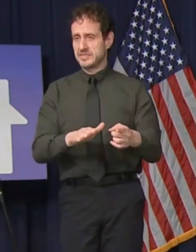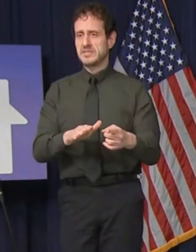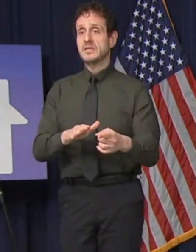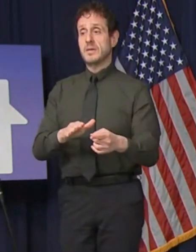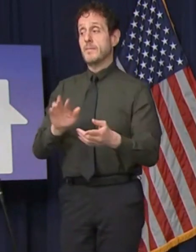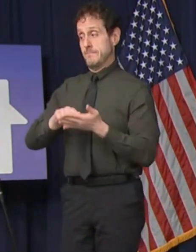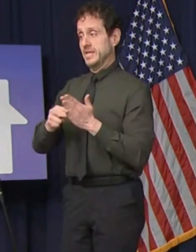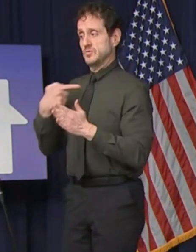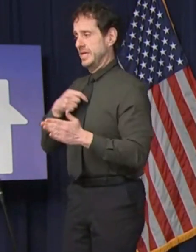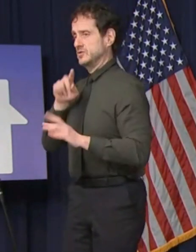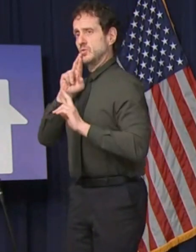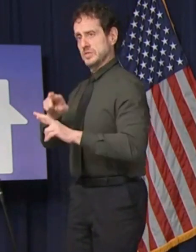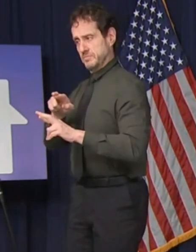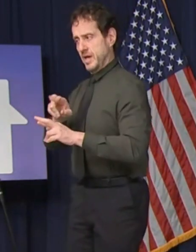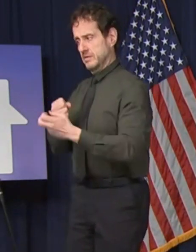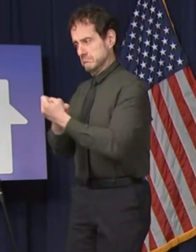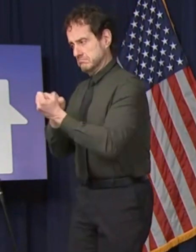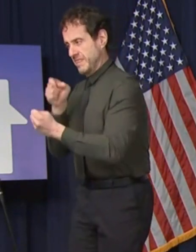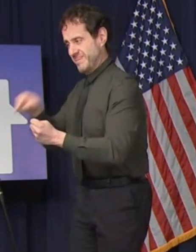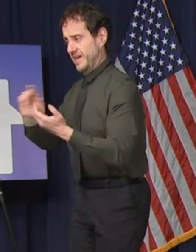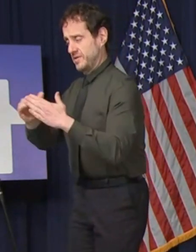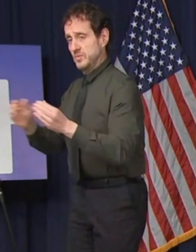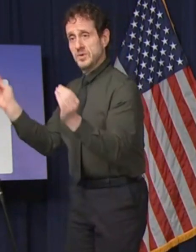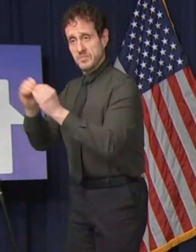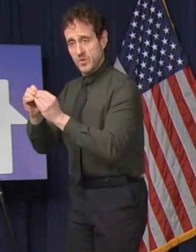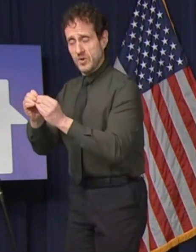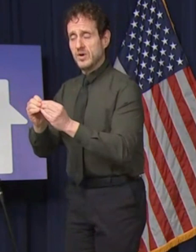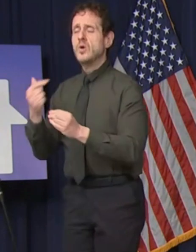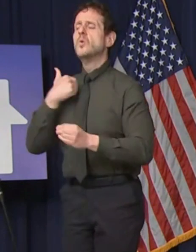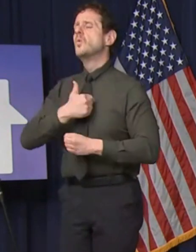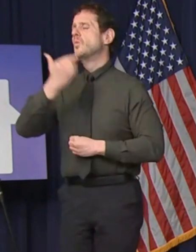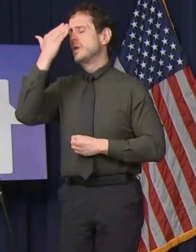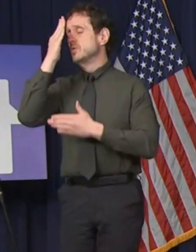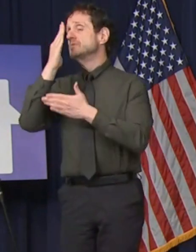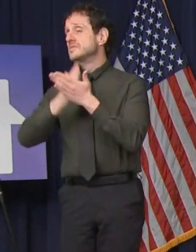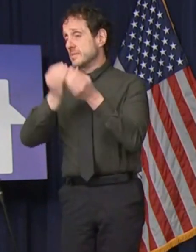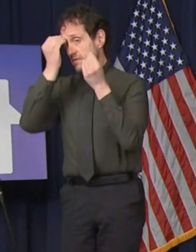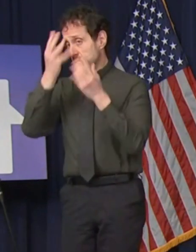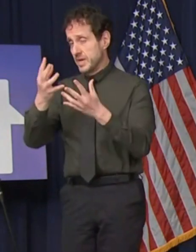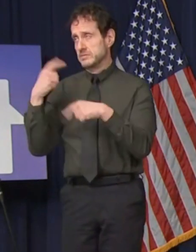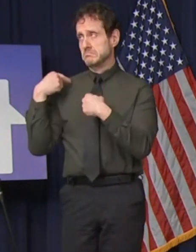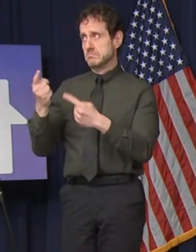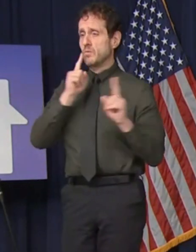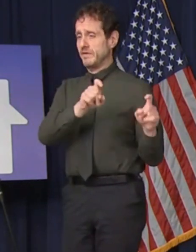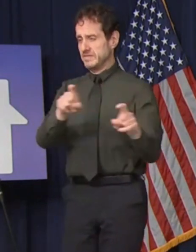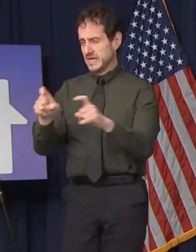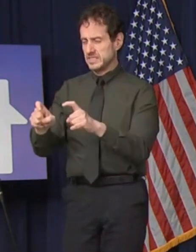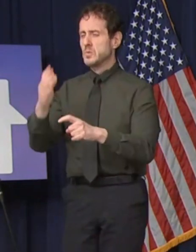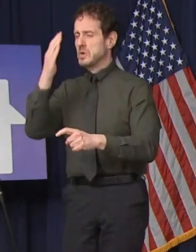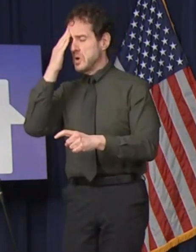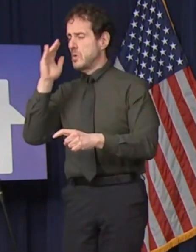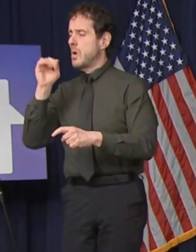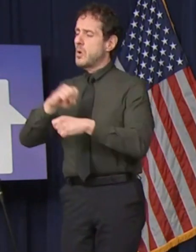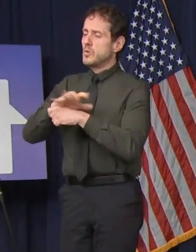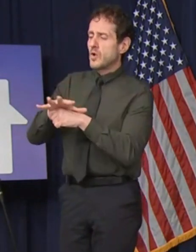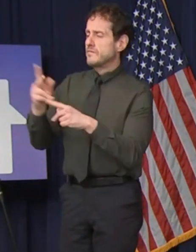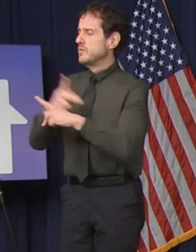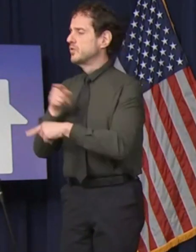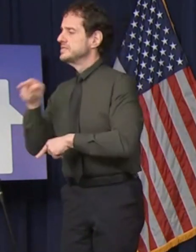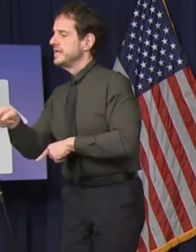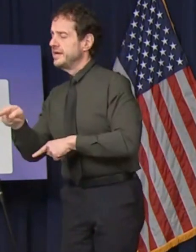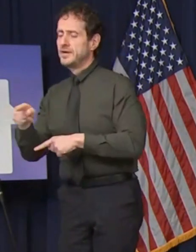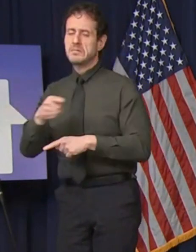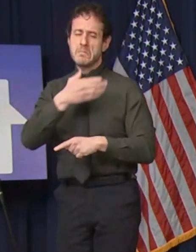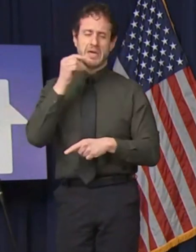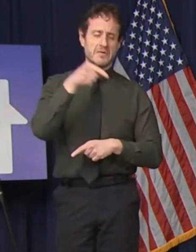responses. We already know some of this information through the testing that we have been able to do, but more is yet needed.